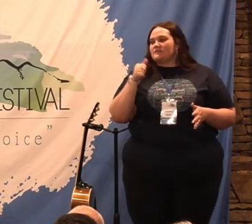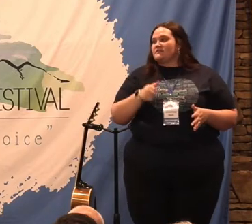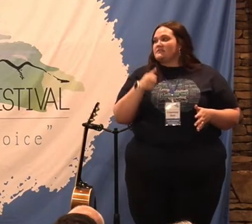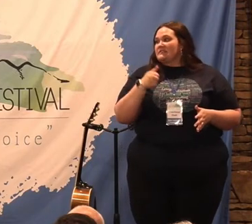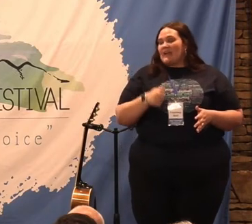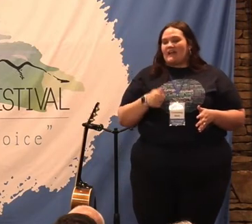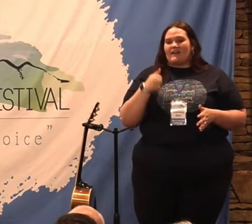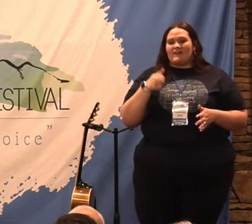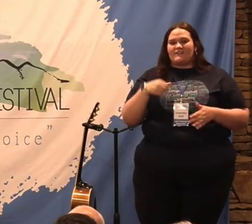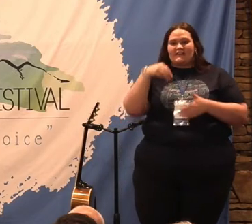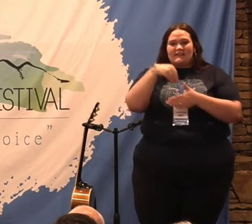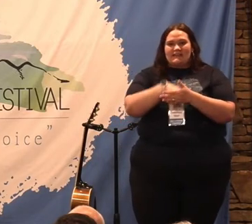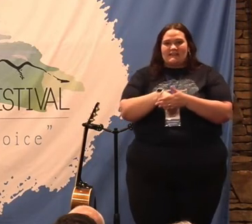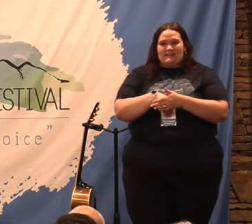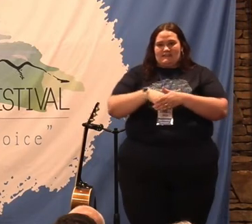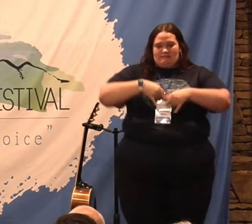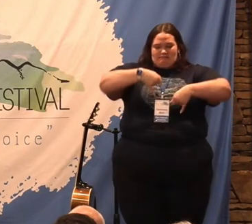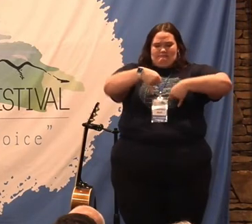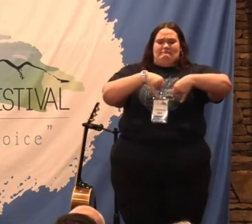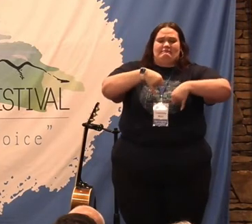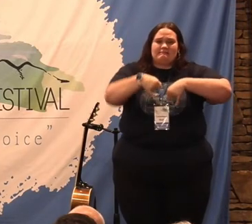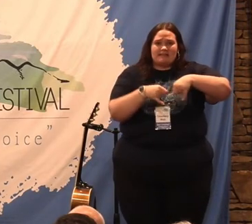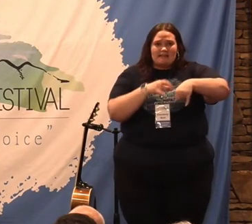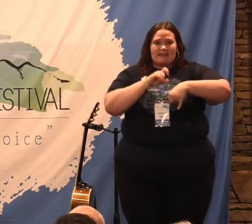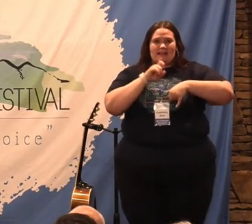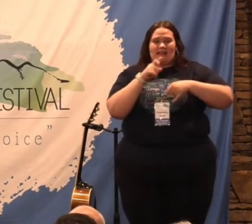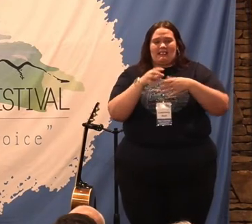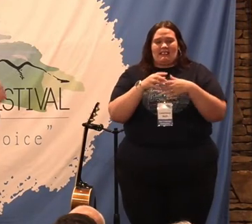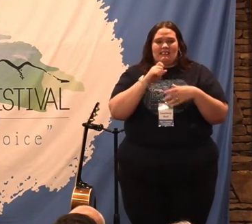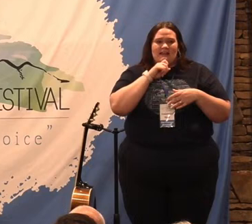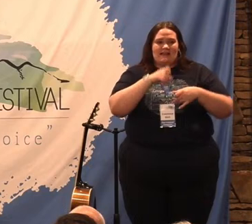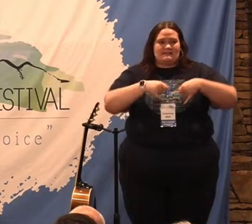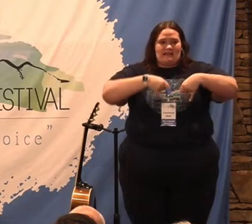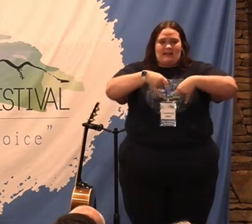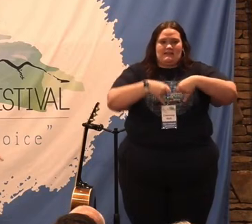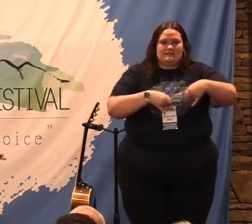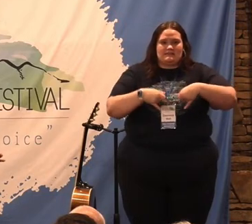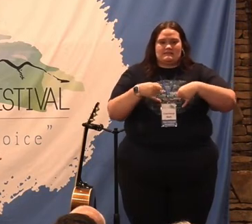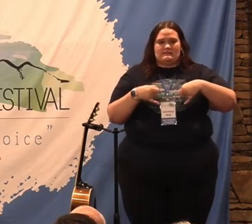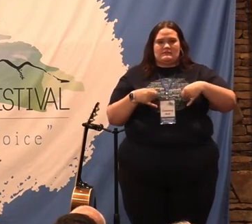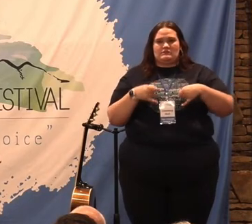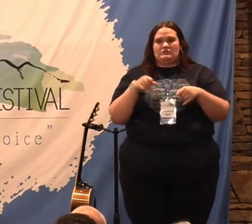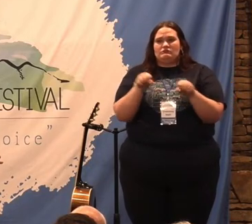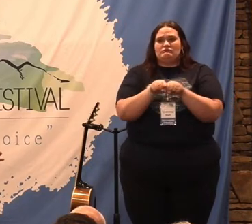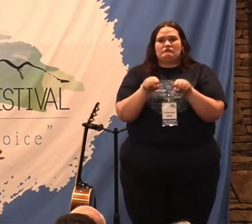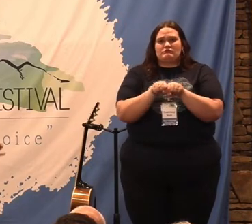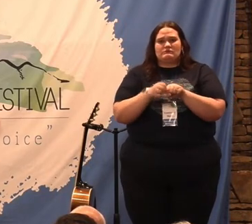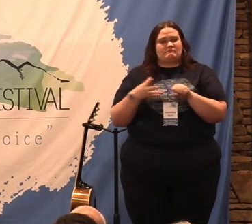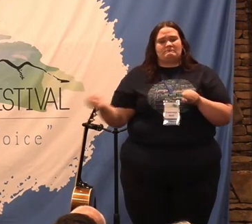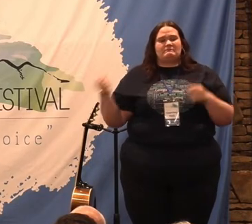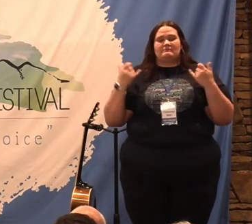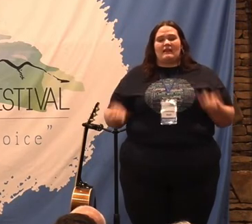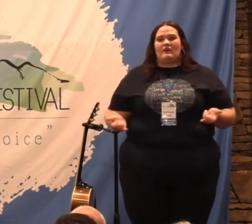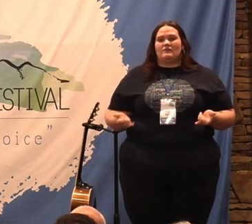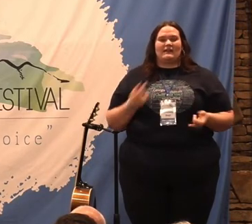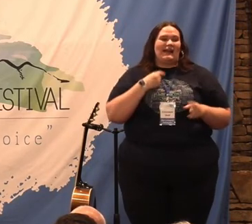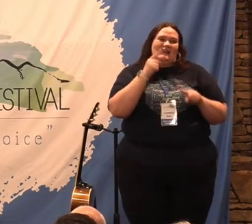in 4-inch glass high heels. She said, lose the shoes now! I can't do it, said the